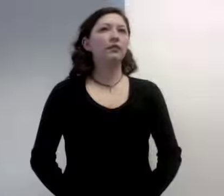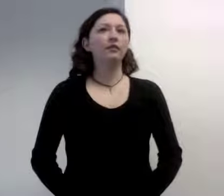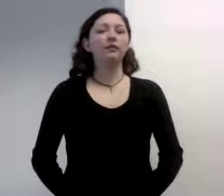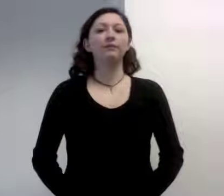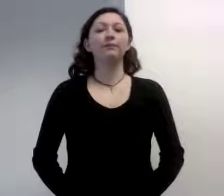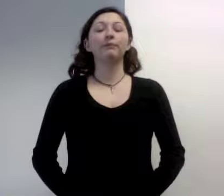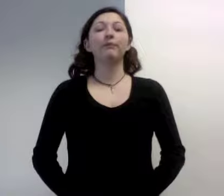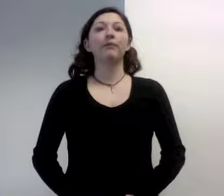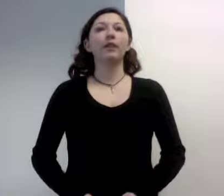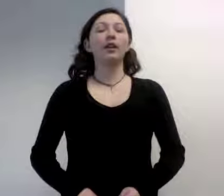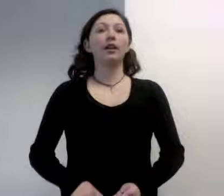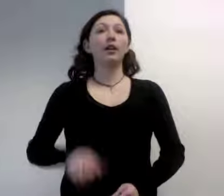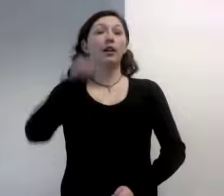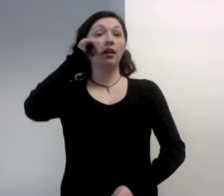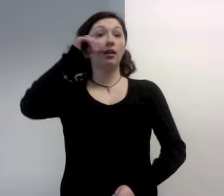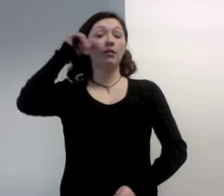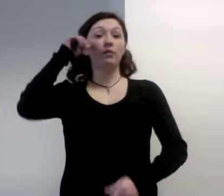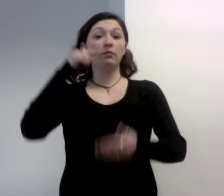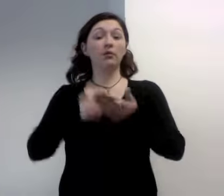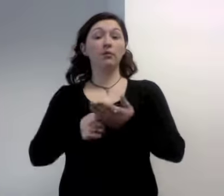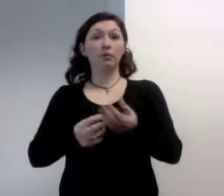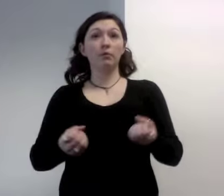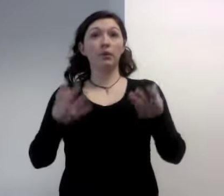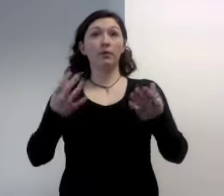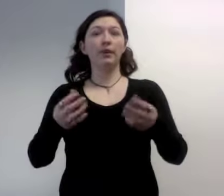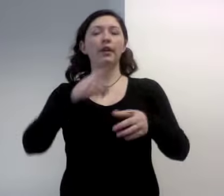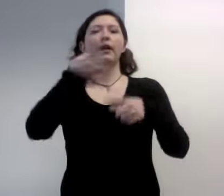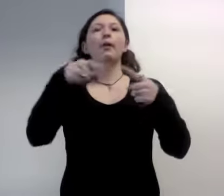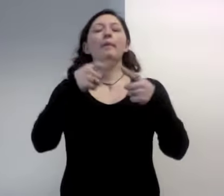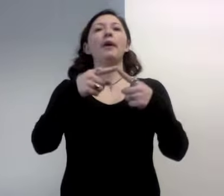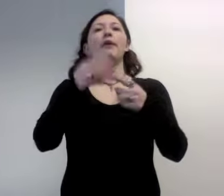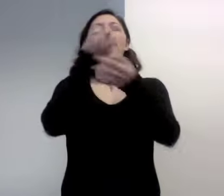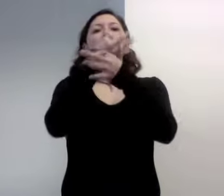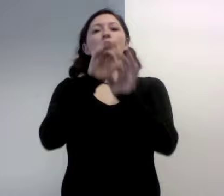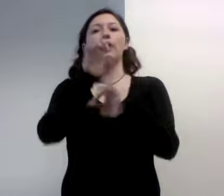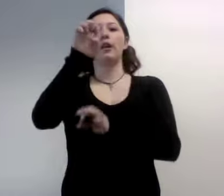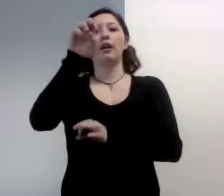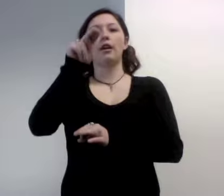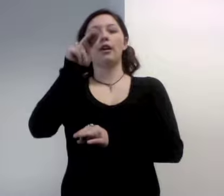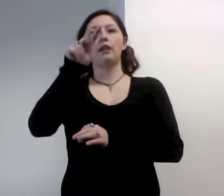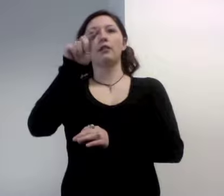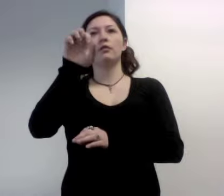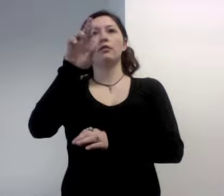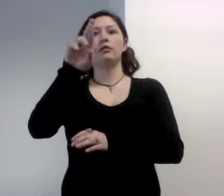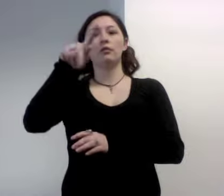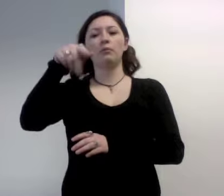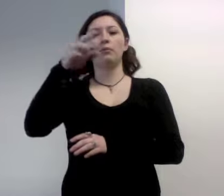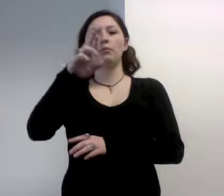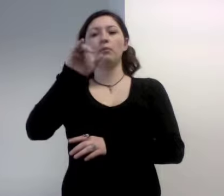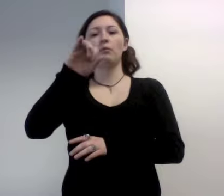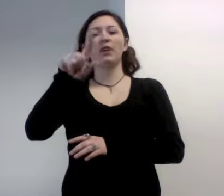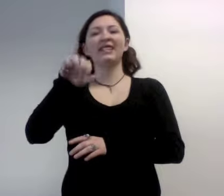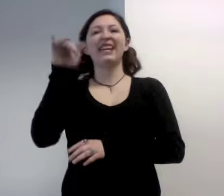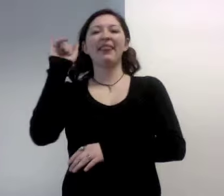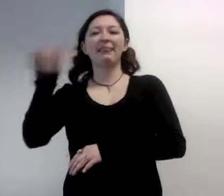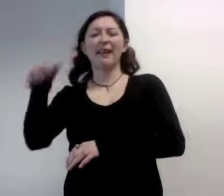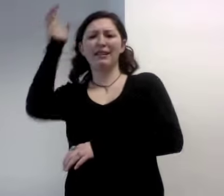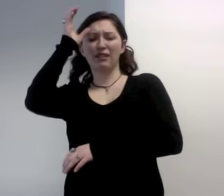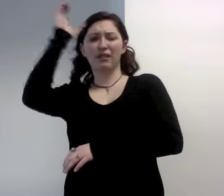we spoke quite a bit about free enterprise and how free enterprise is a concept in American history that really